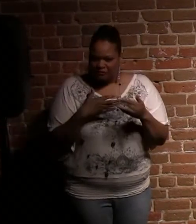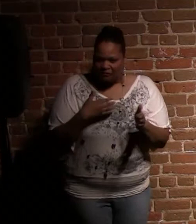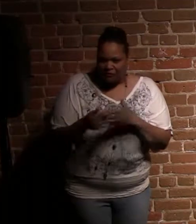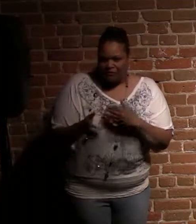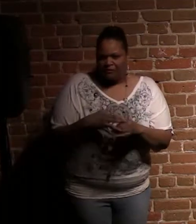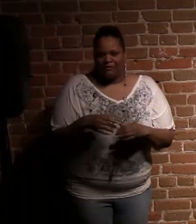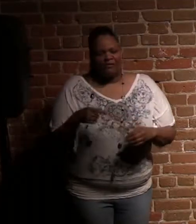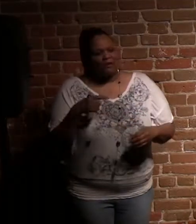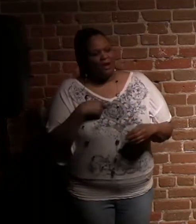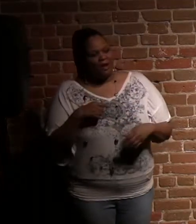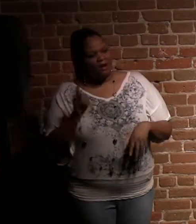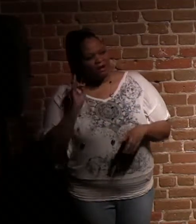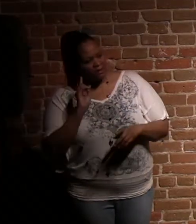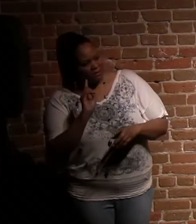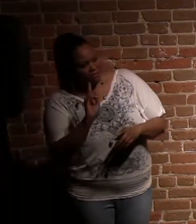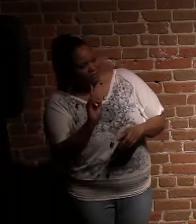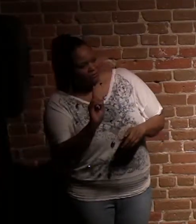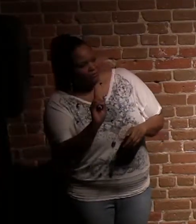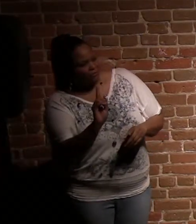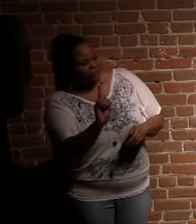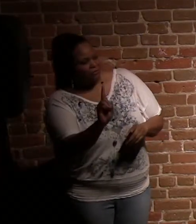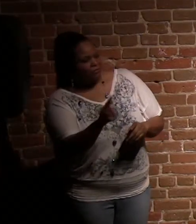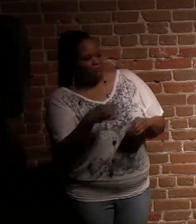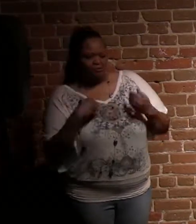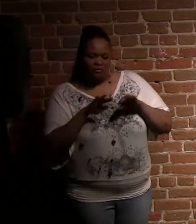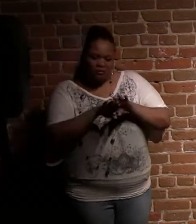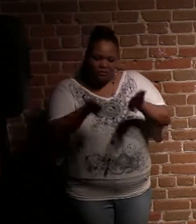So I went and I did that, and then,